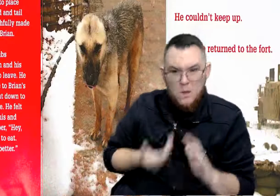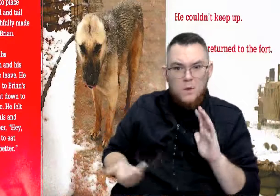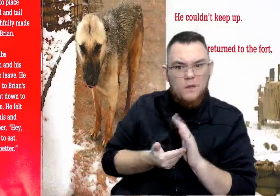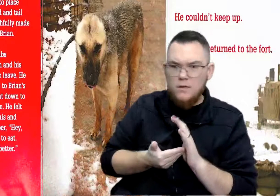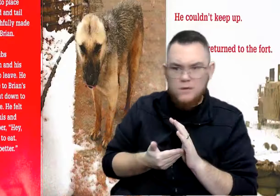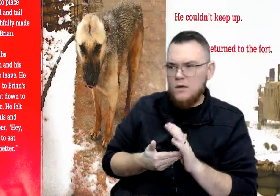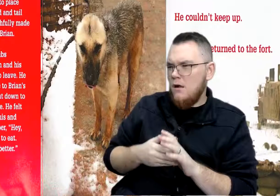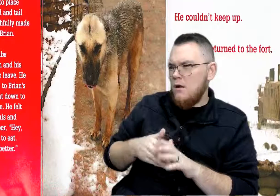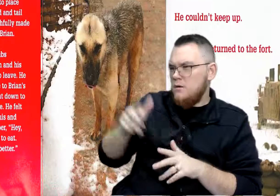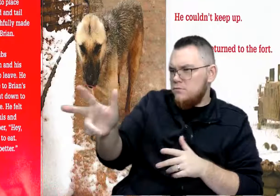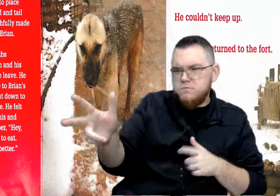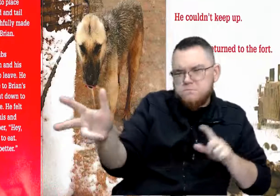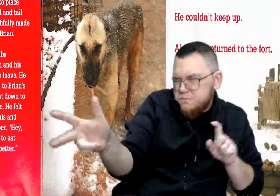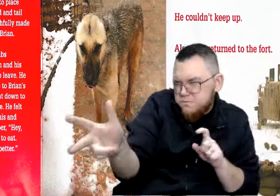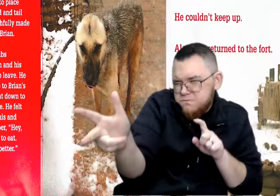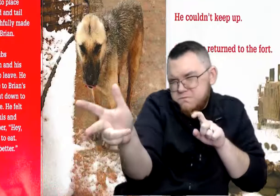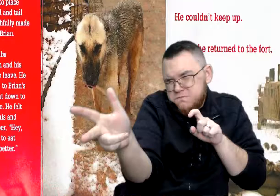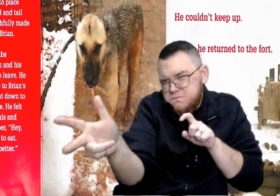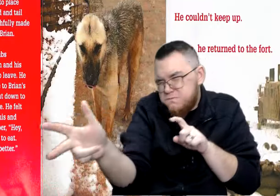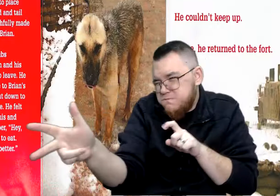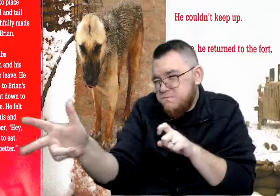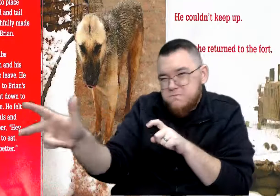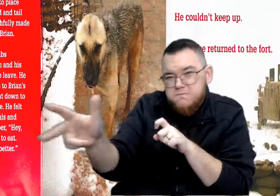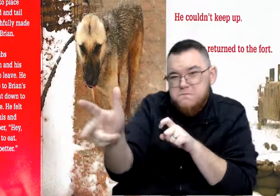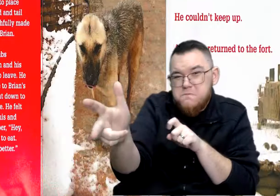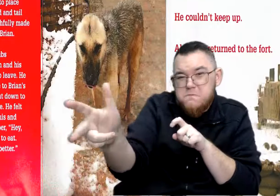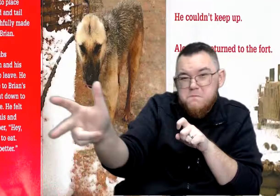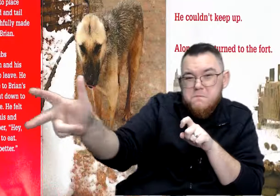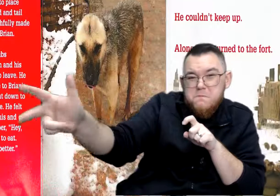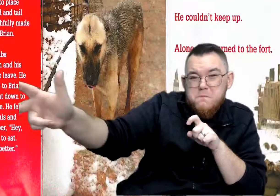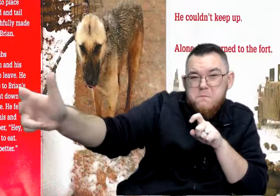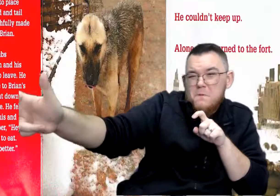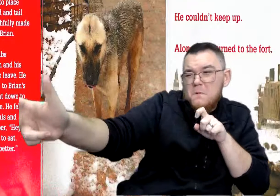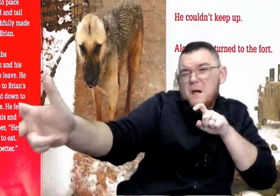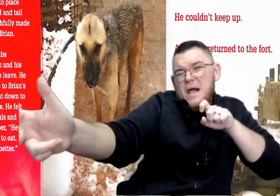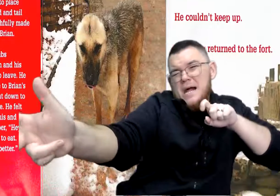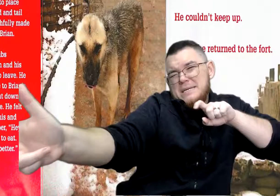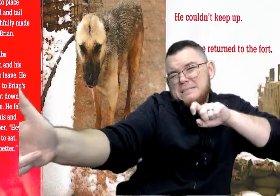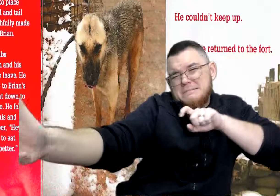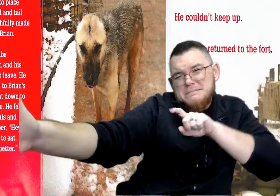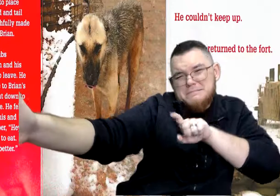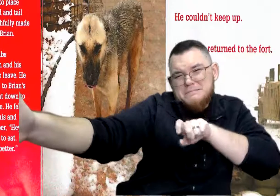after Brian. He couldn't keep up. Alone, he returned to the fort.